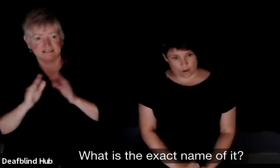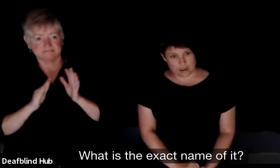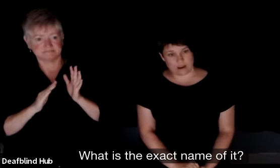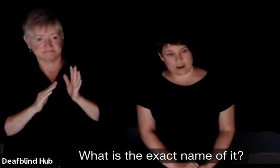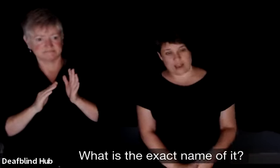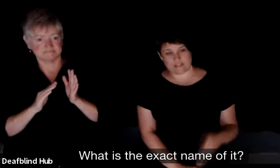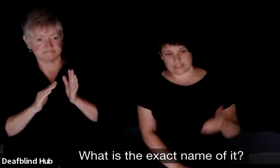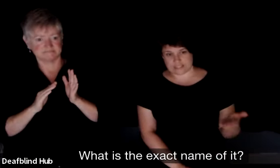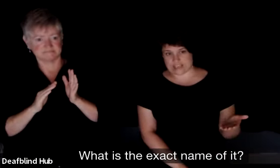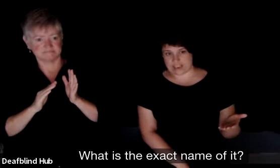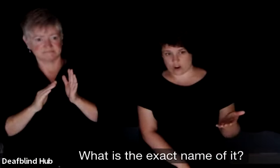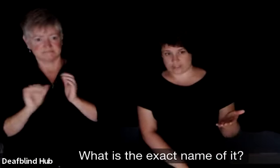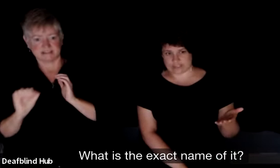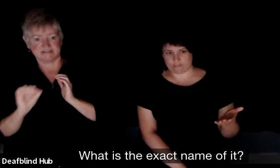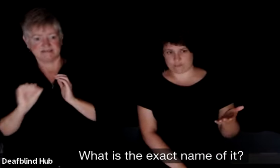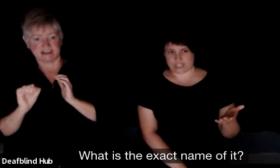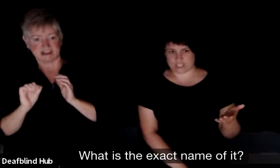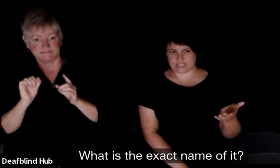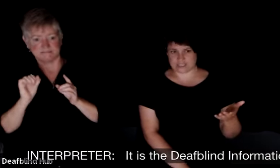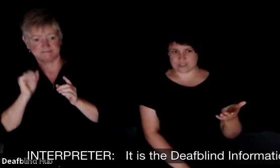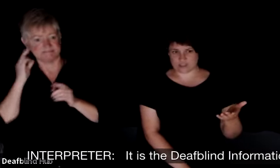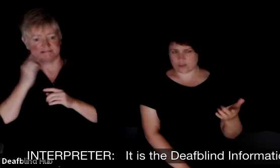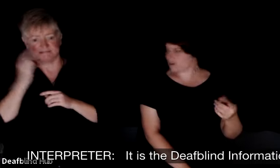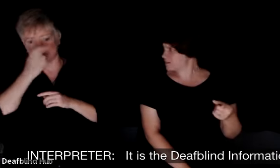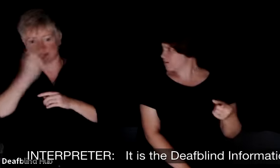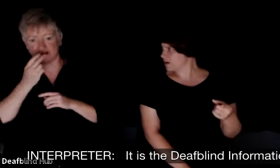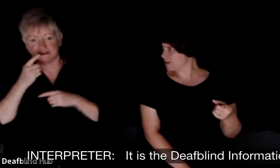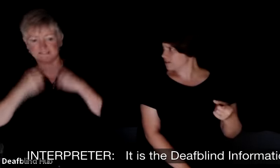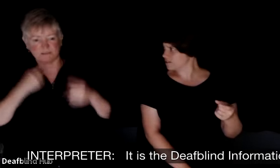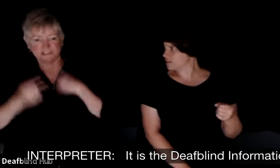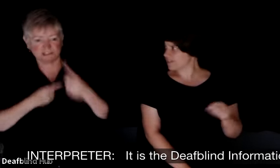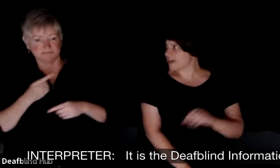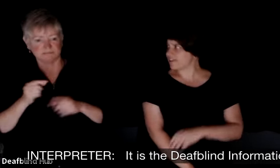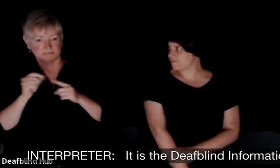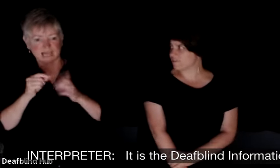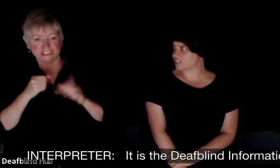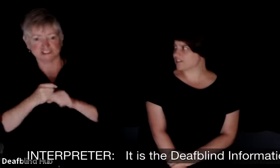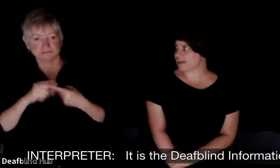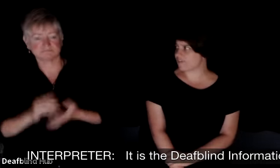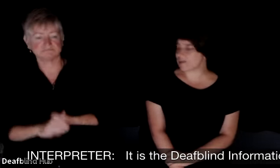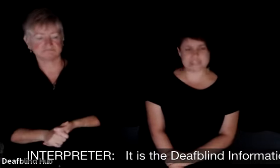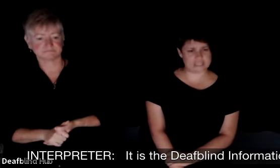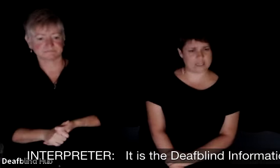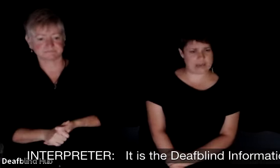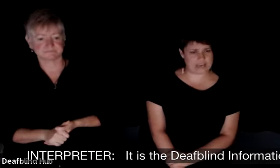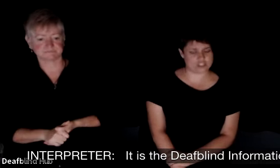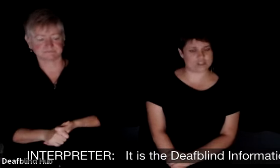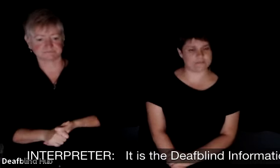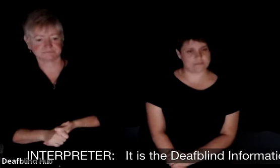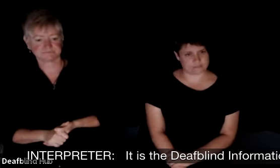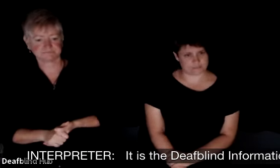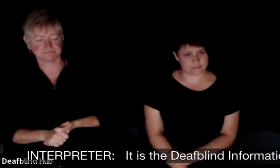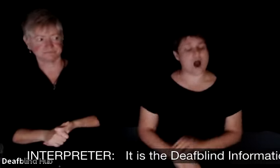Okay. It's there. It's the information is. Yes. Yeah, the information there on that particular